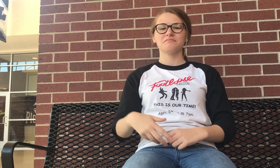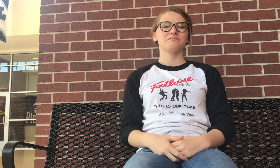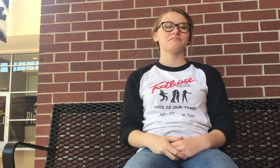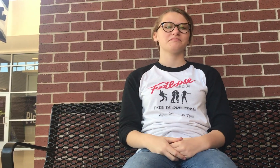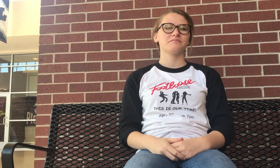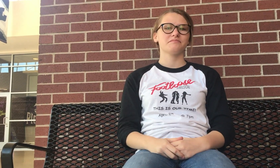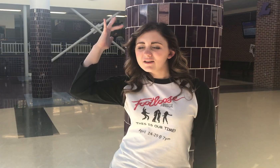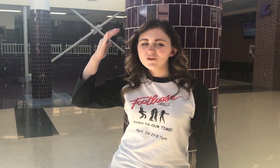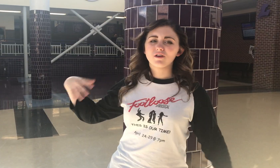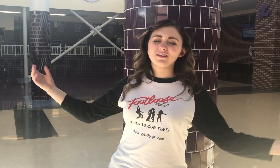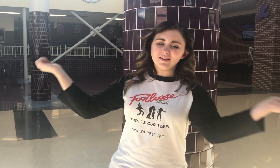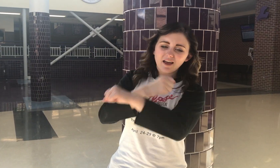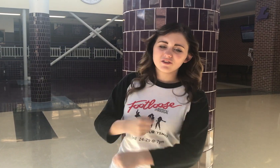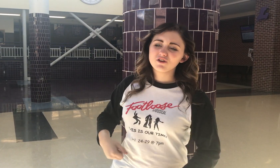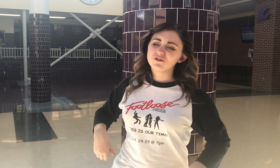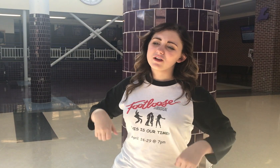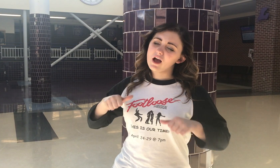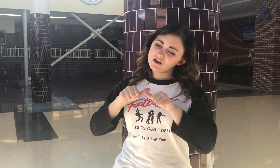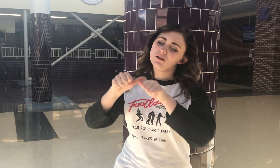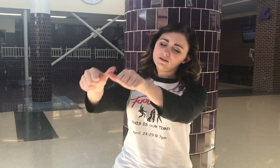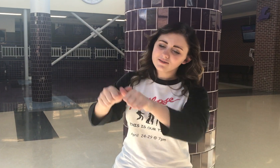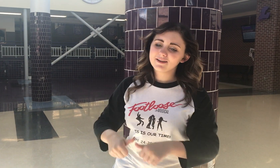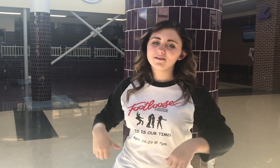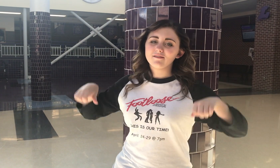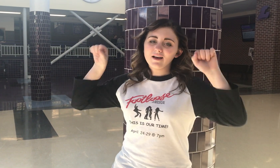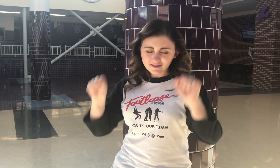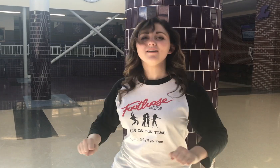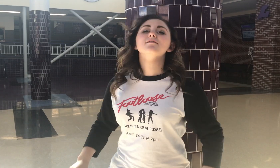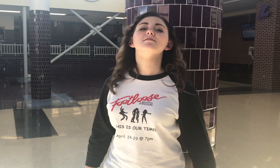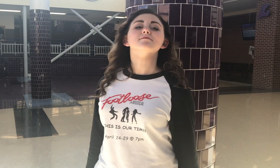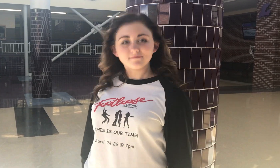Cause I've still got a lot of fight left in me